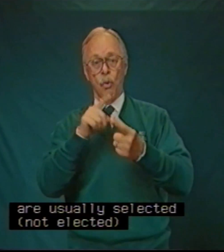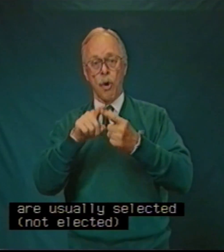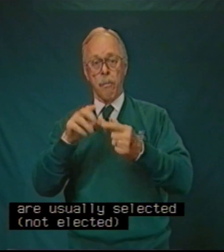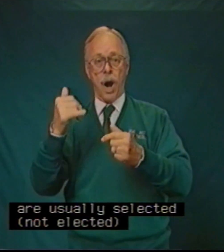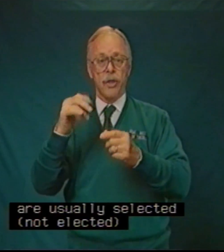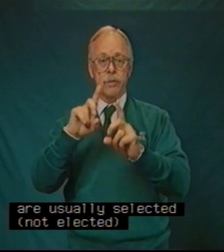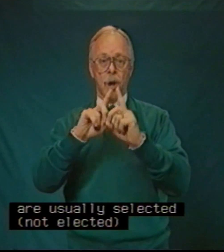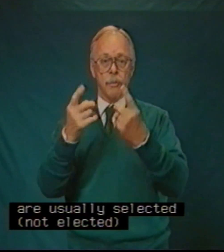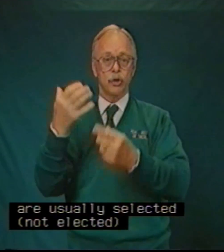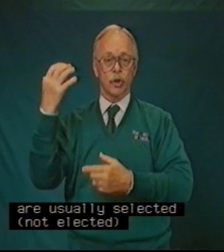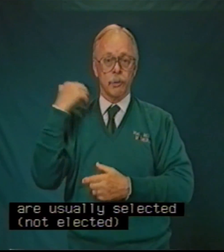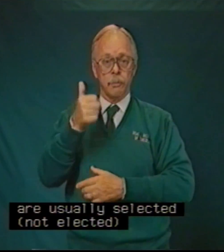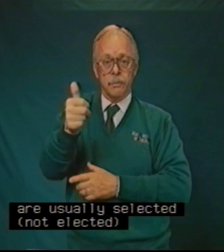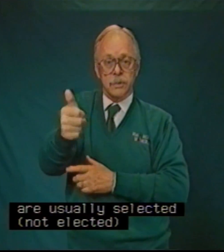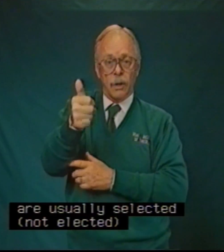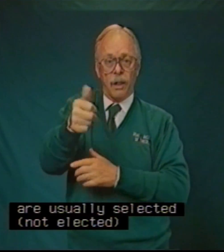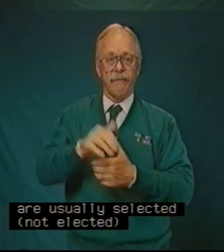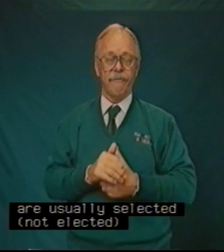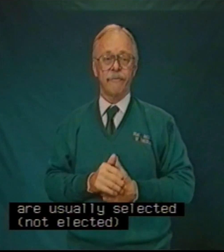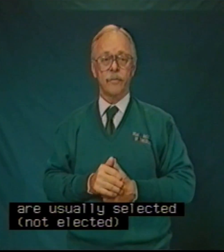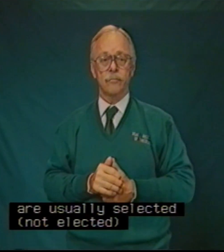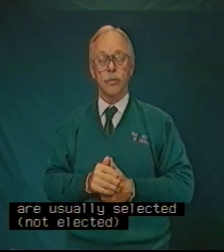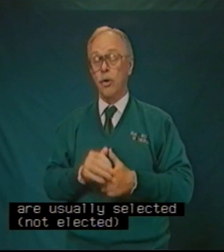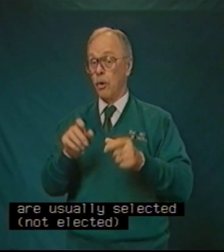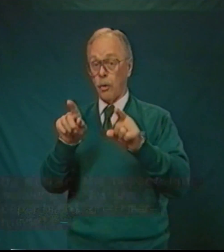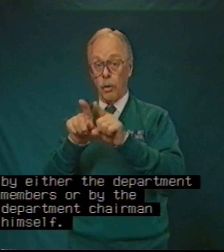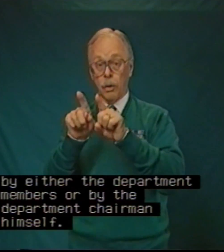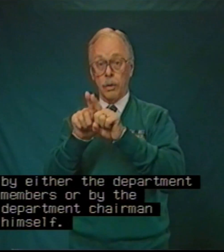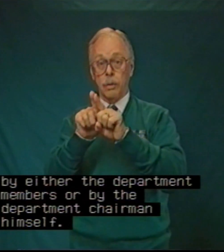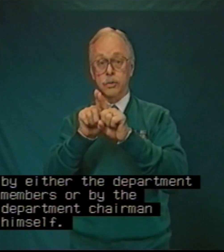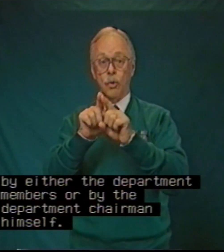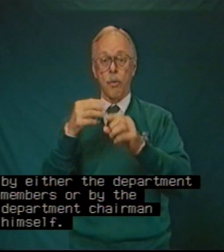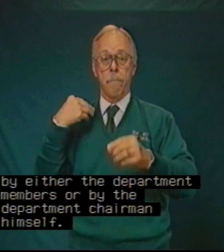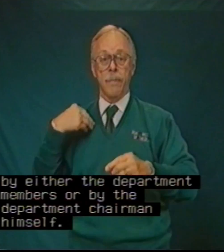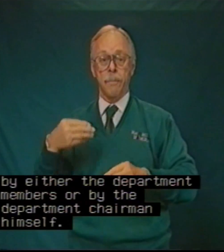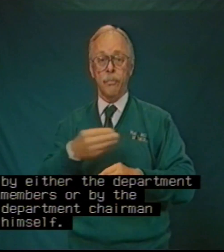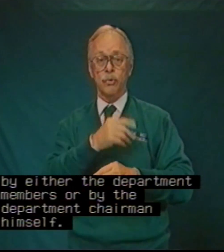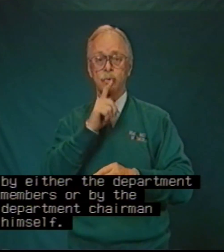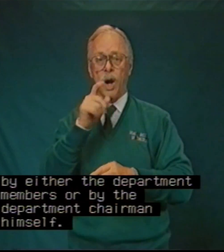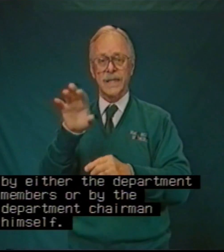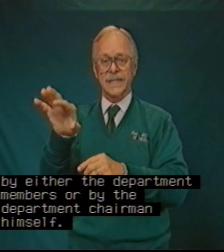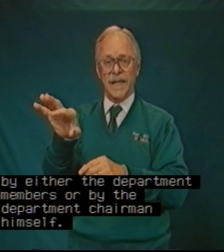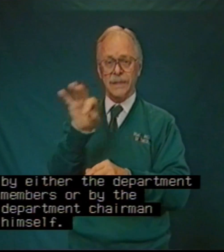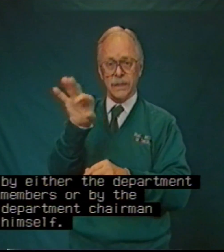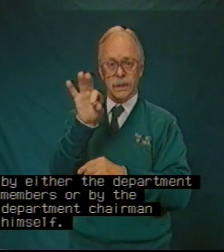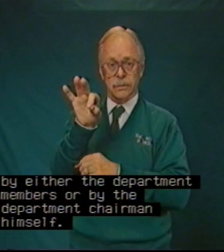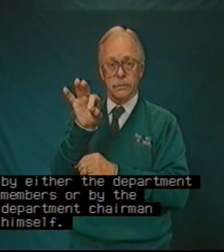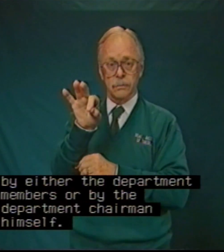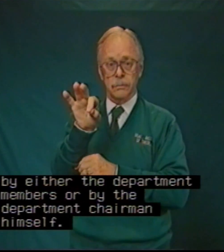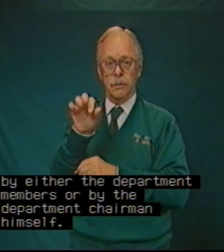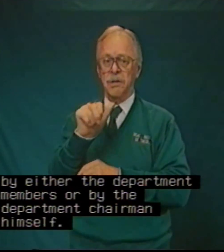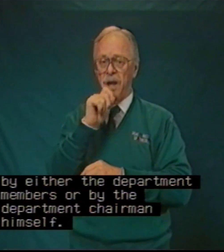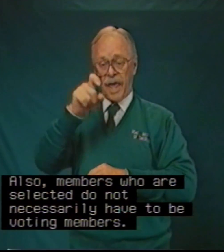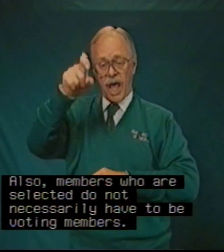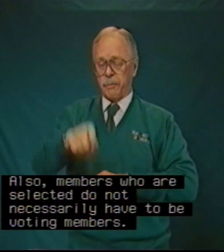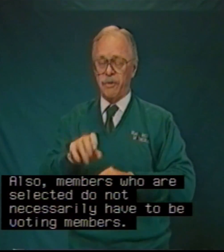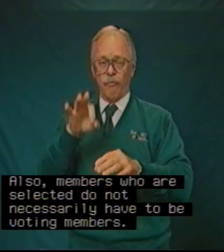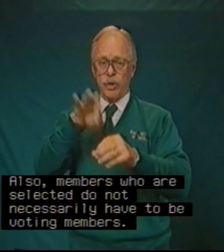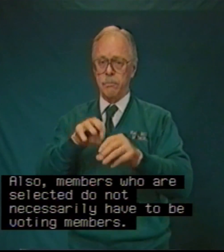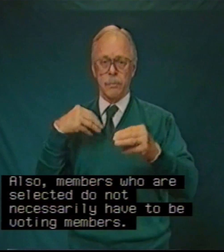the department chairman himself. Also, members who are selected do not necessarily have to be voting members. Now